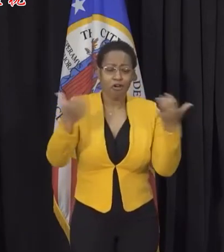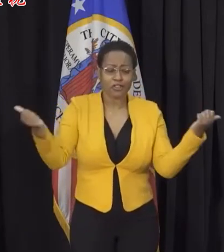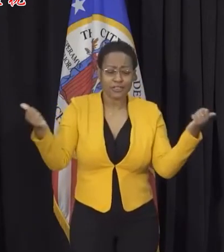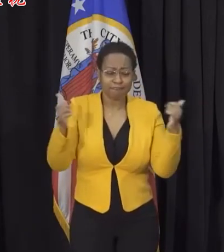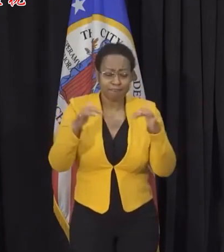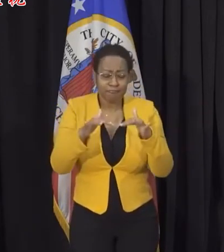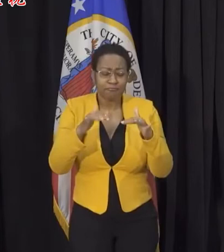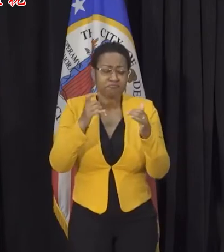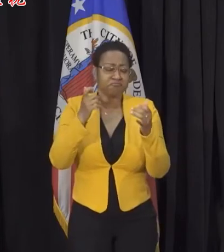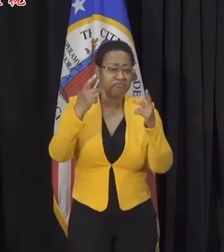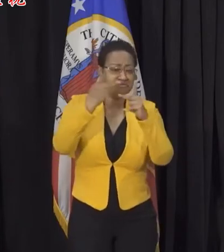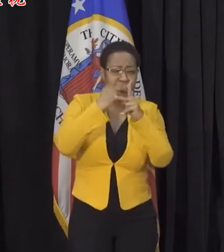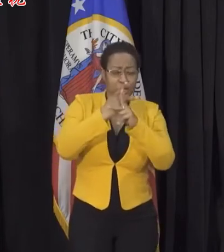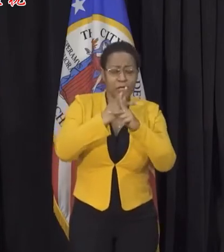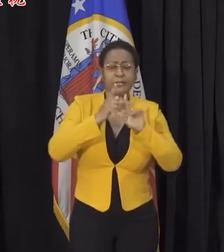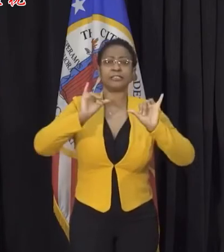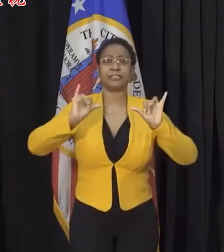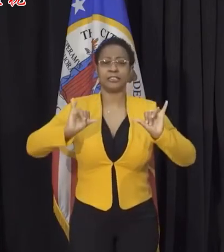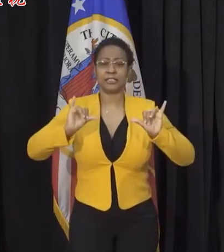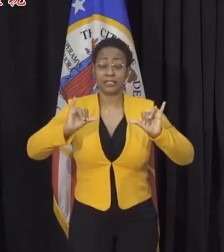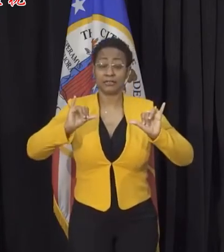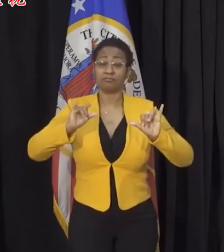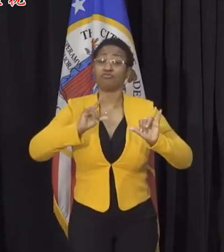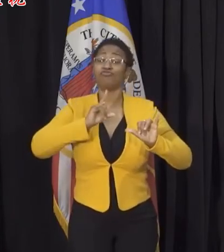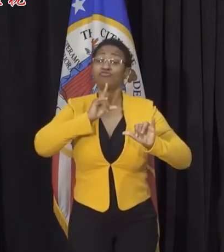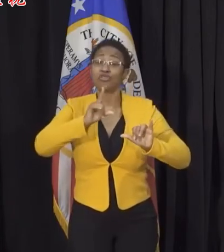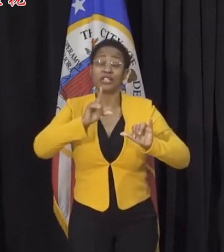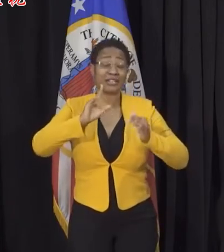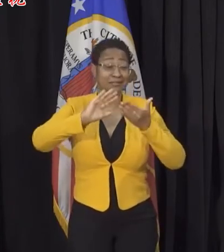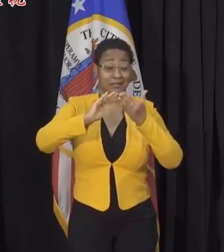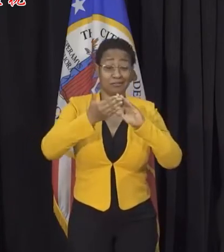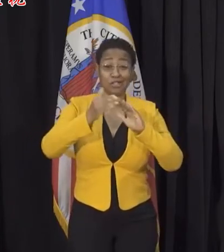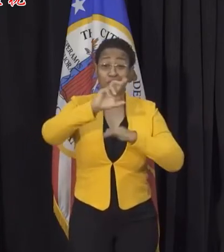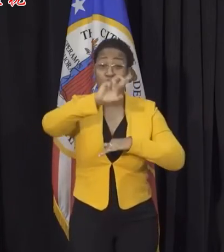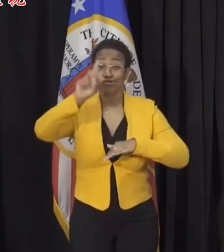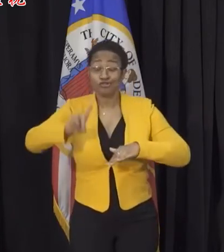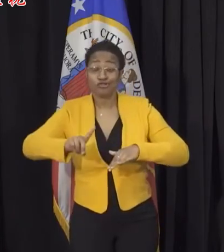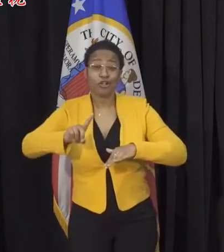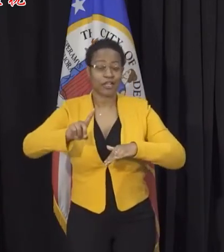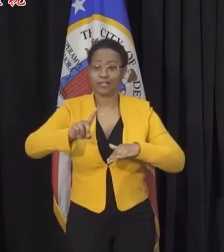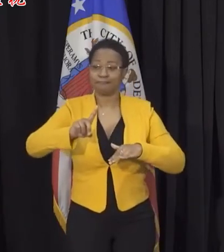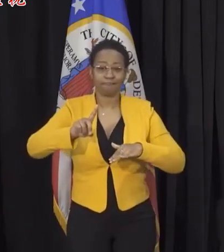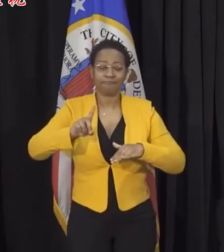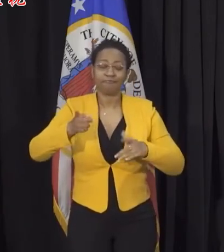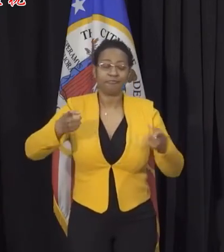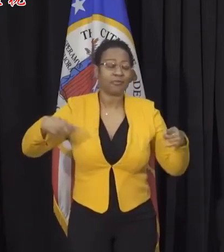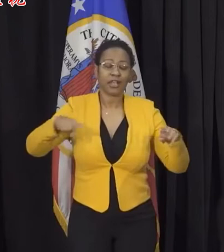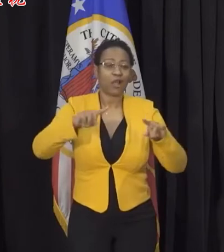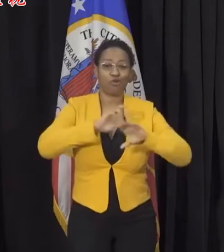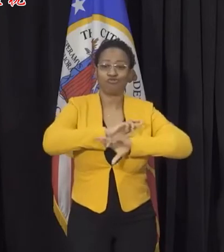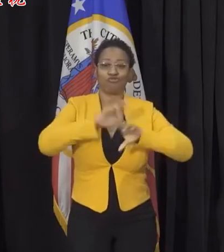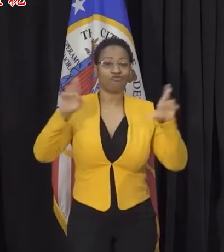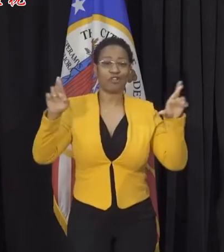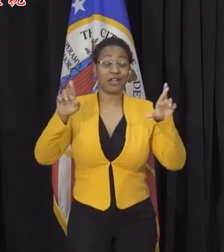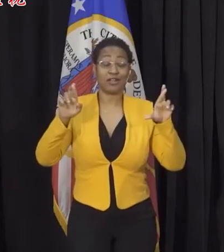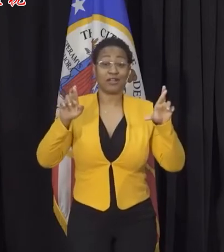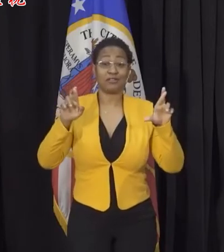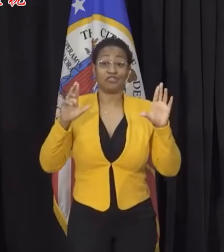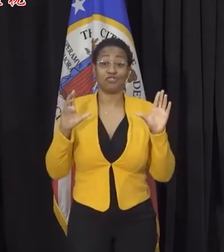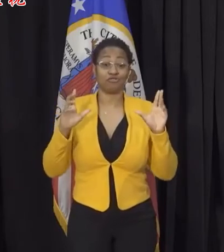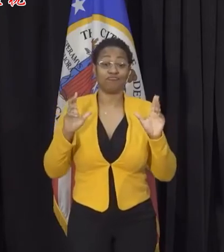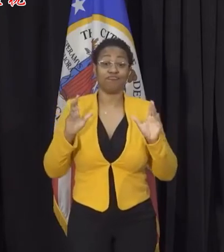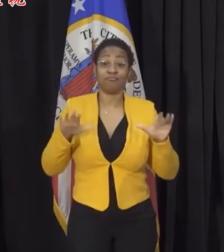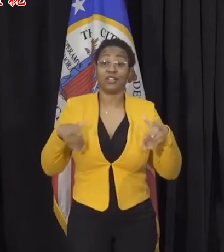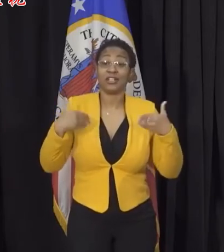together and realize that the community of Detroit was all in on making sure that we could not only provide tablets and